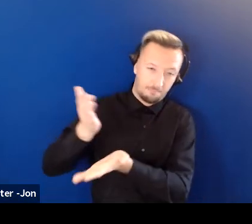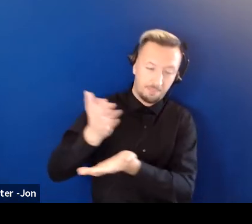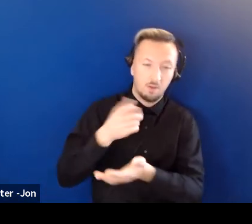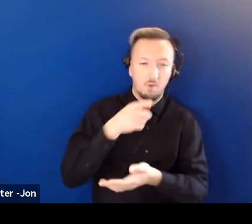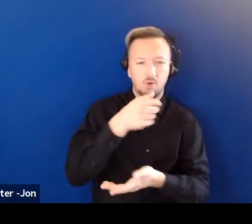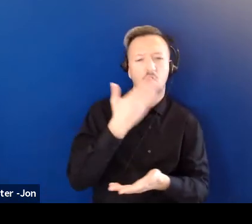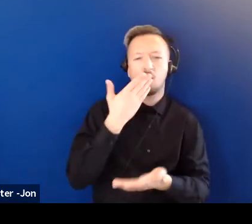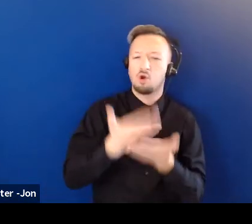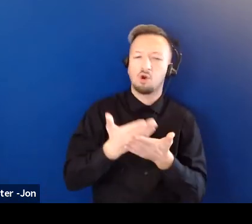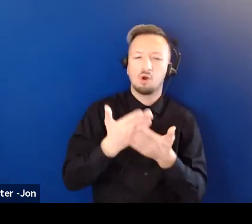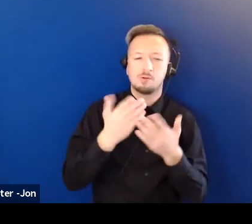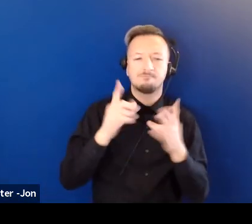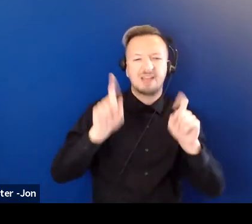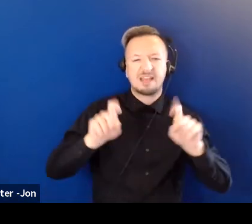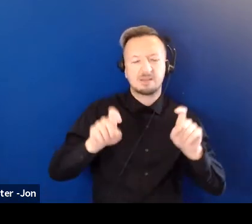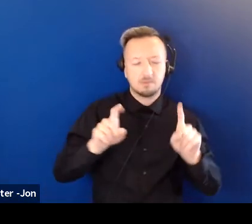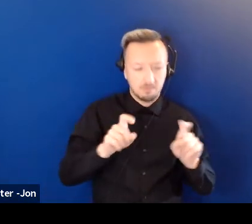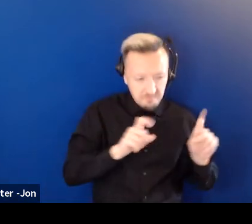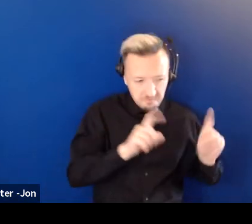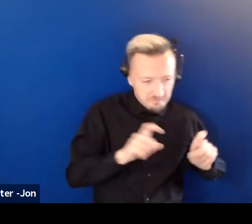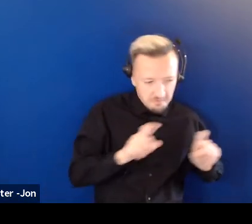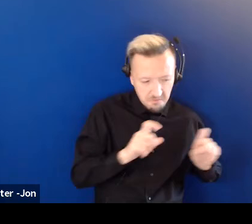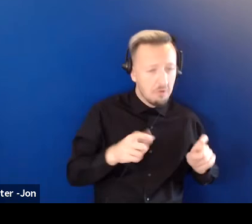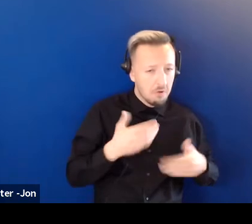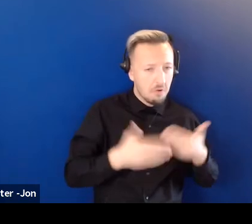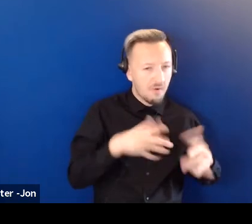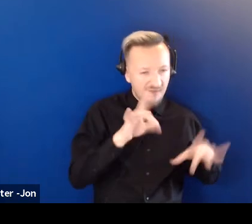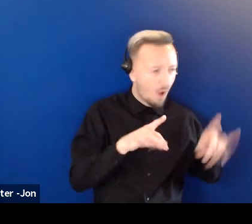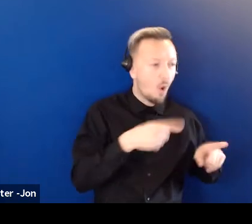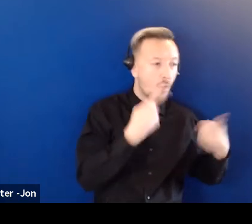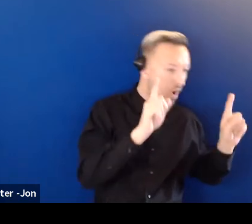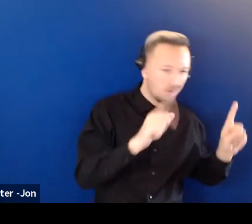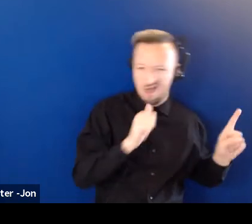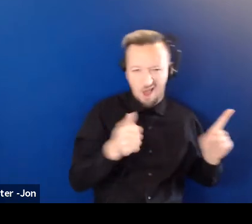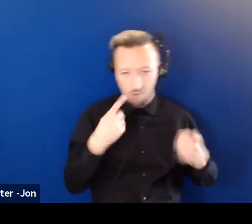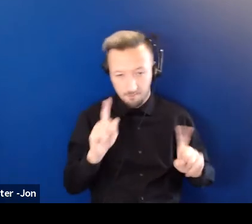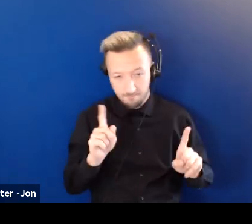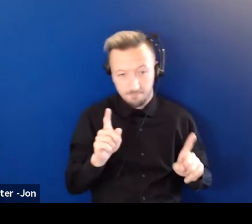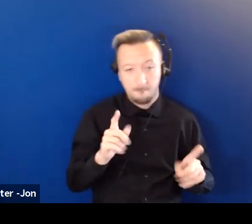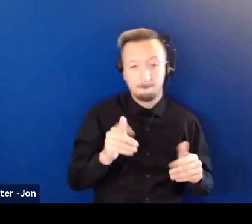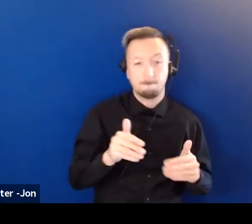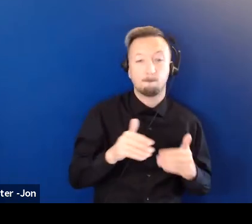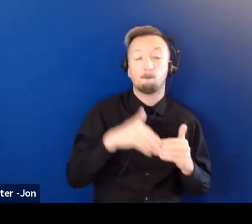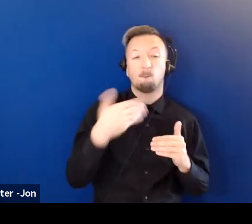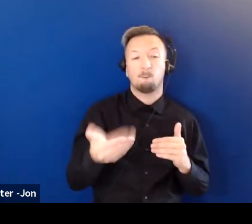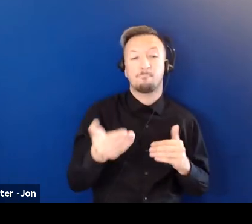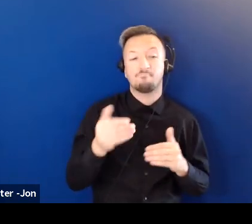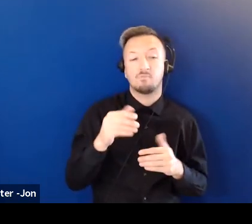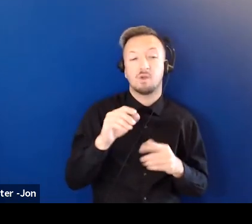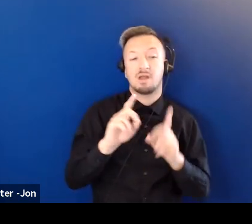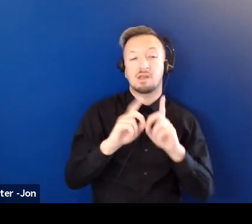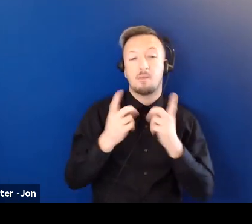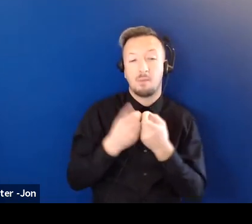didn't. And so from there, our Department of Education, the Office of Special